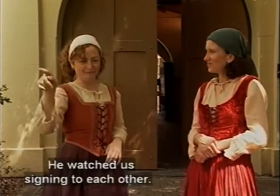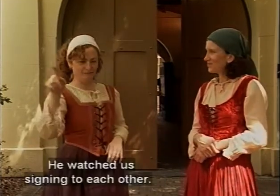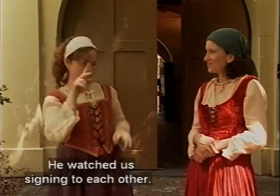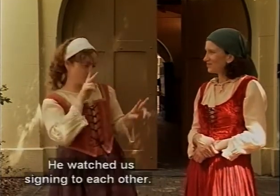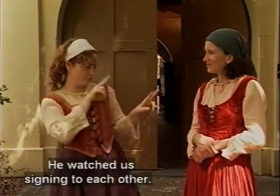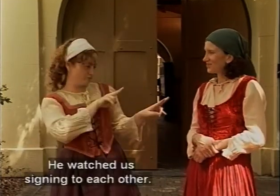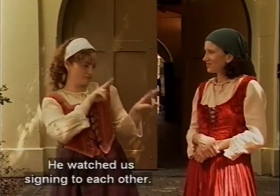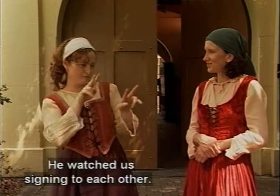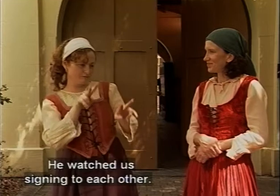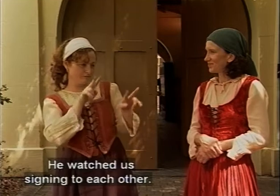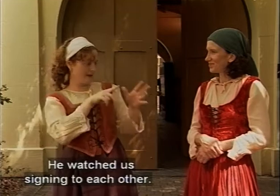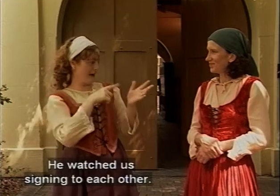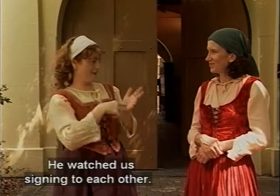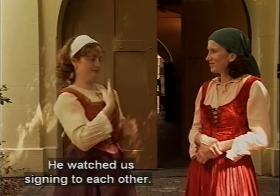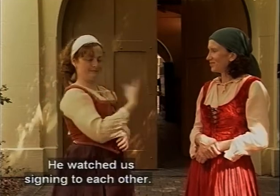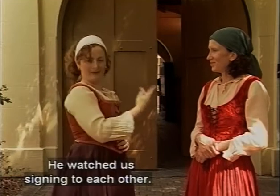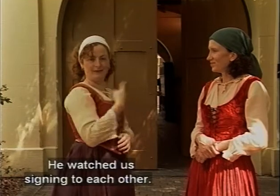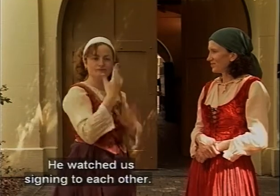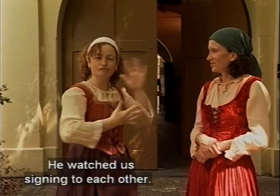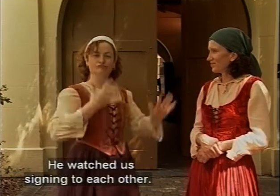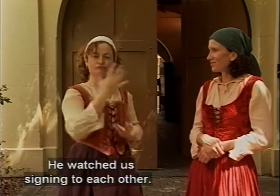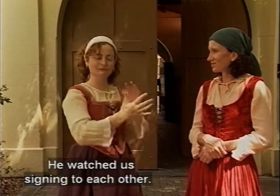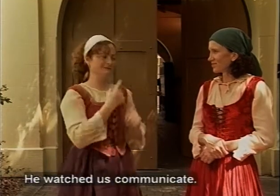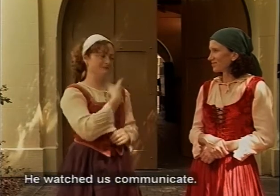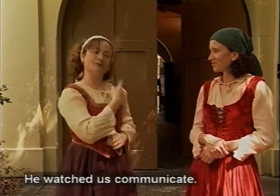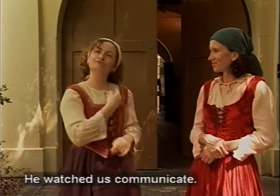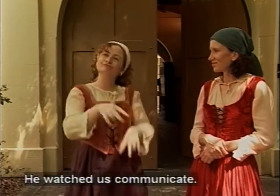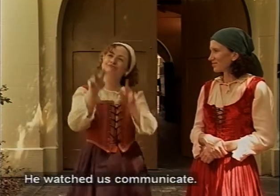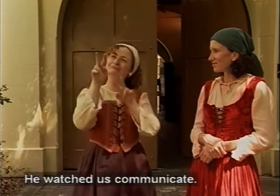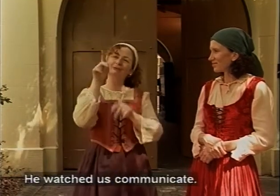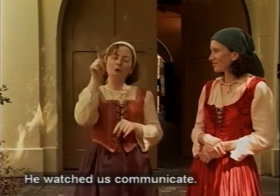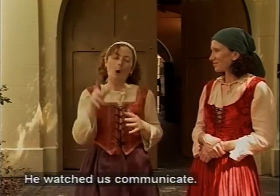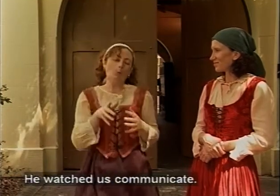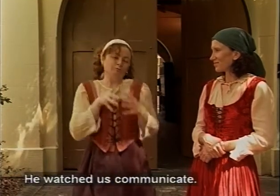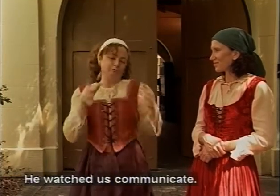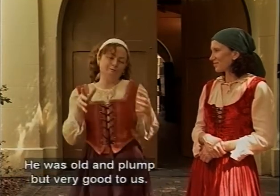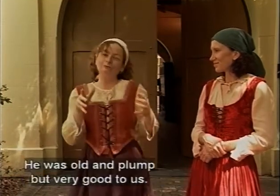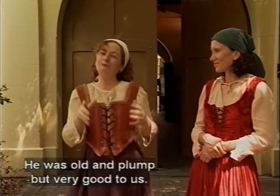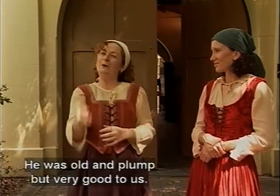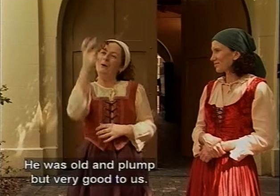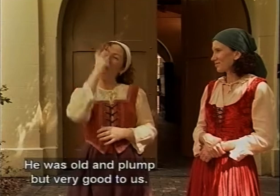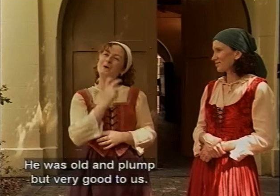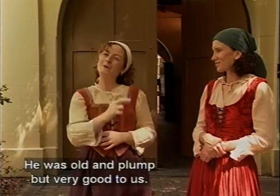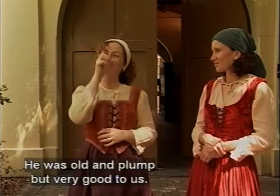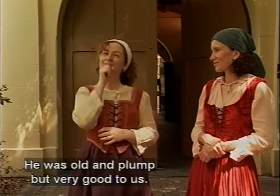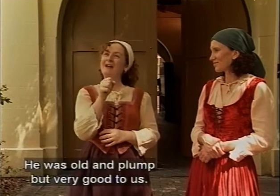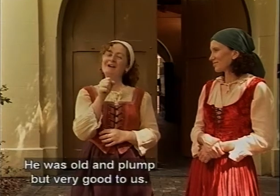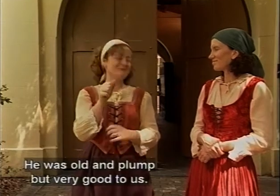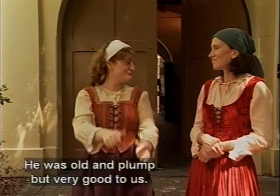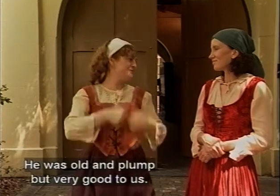He watched the two of us signing to each other. He watched the two of us communicate. He was an old man and a bit plump, but he was